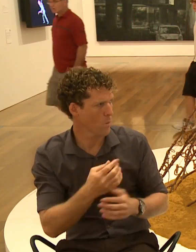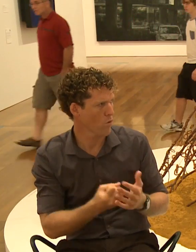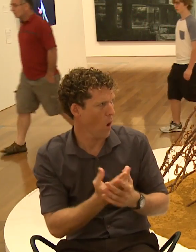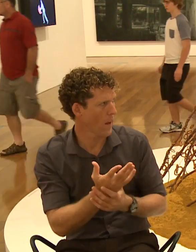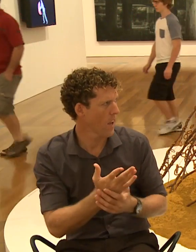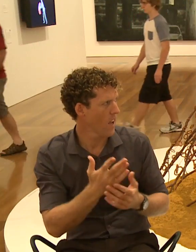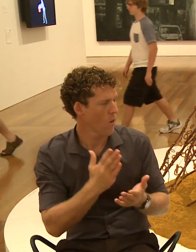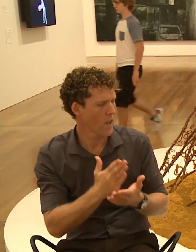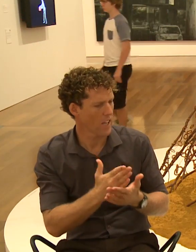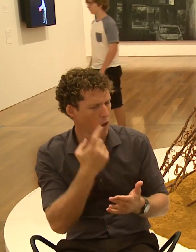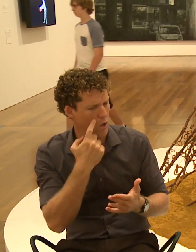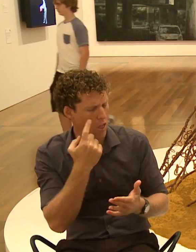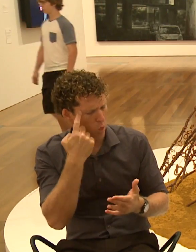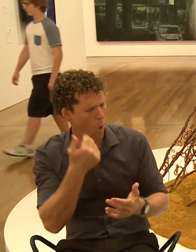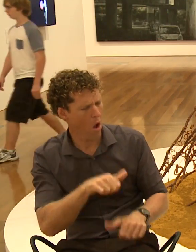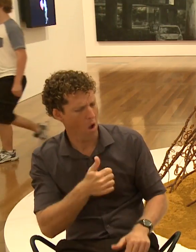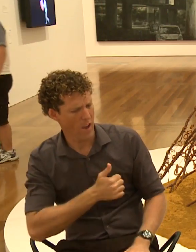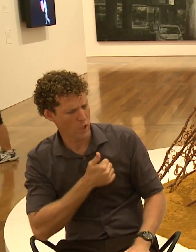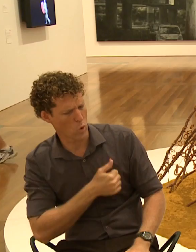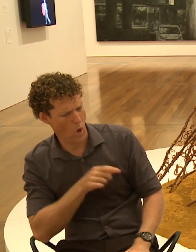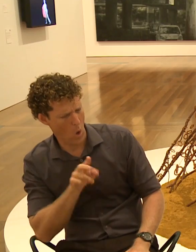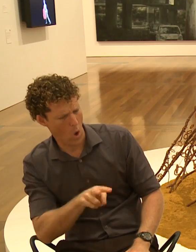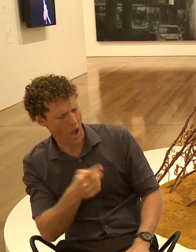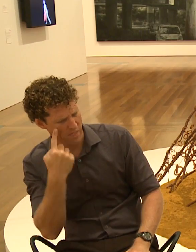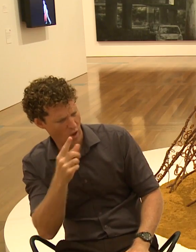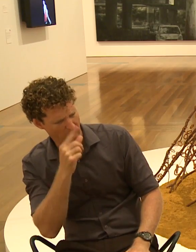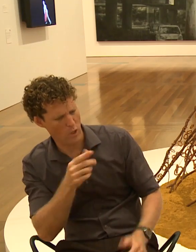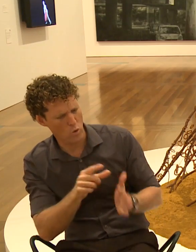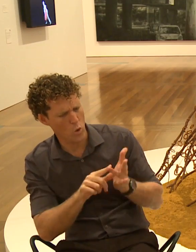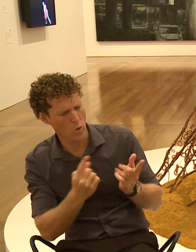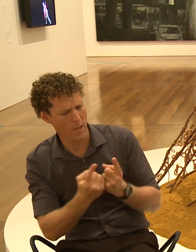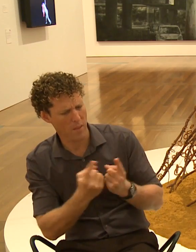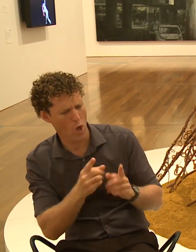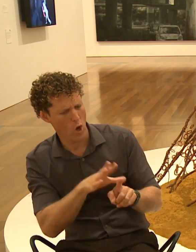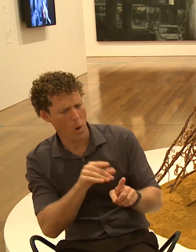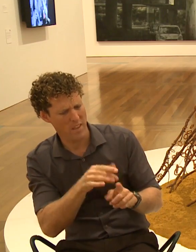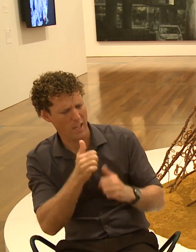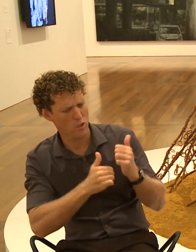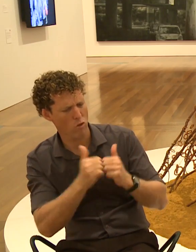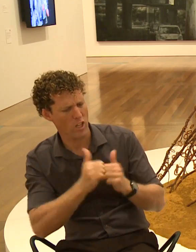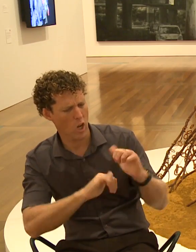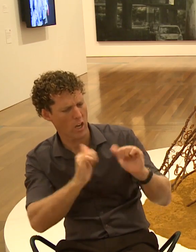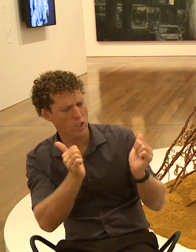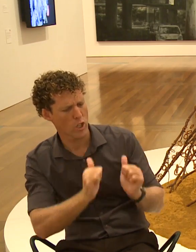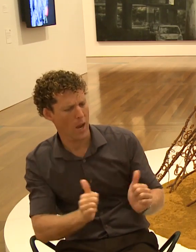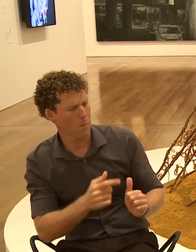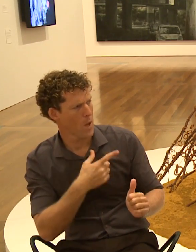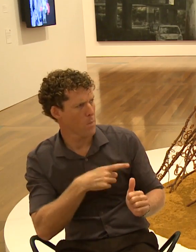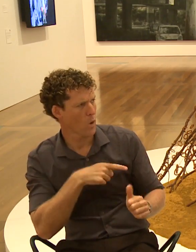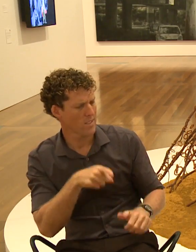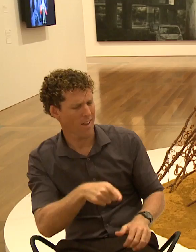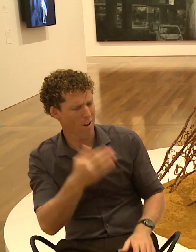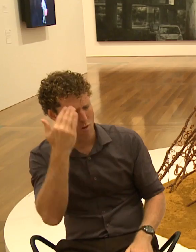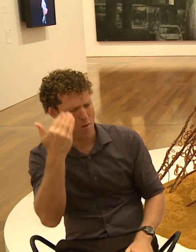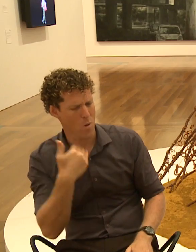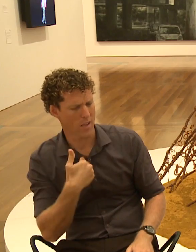and really enjoyed and thought that I could do something with the structural shape of that, because it did remind